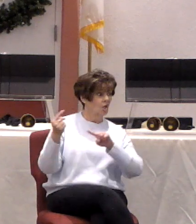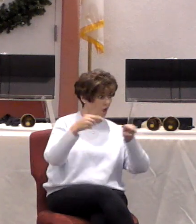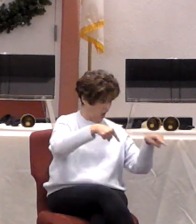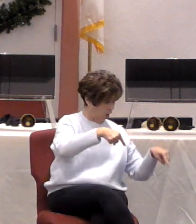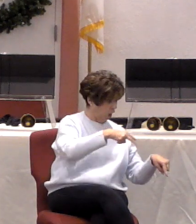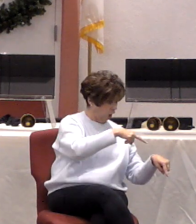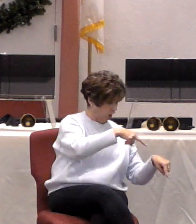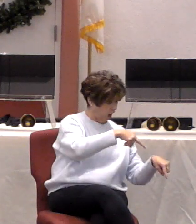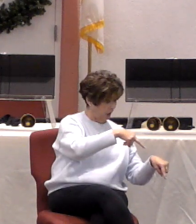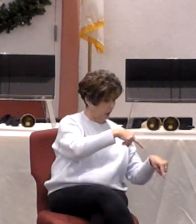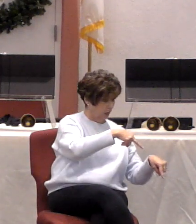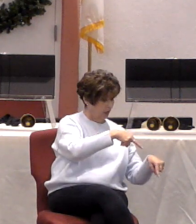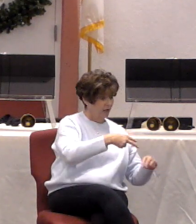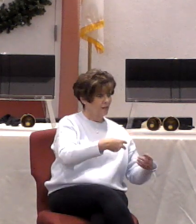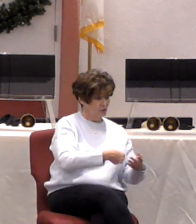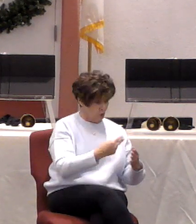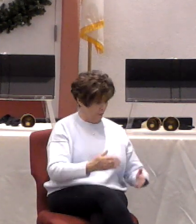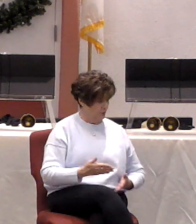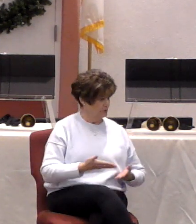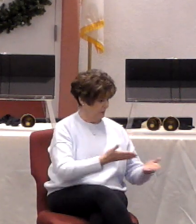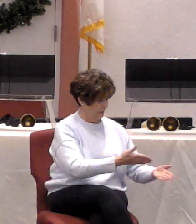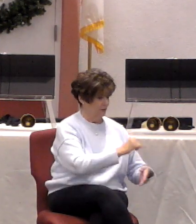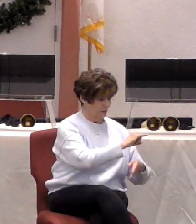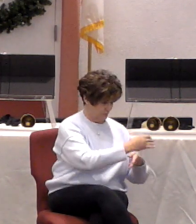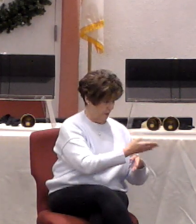given a task. So,